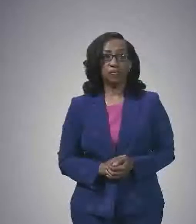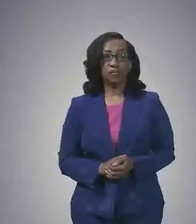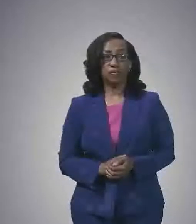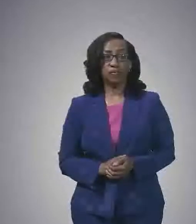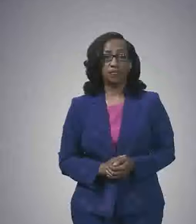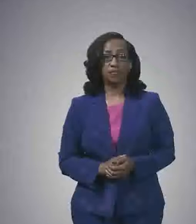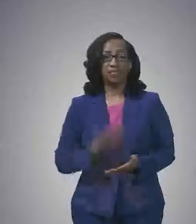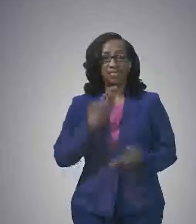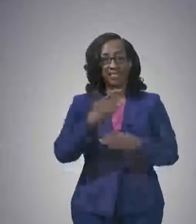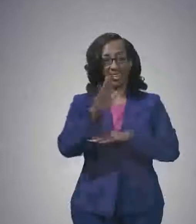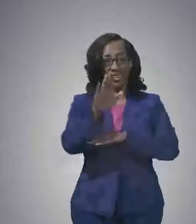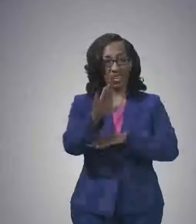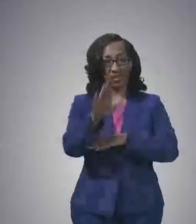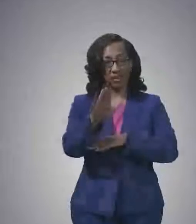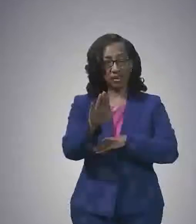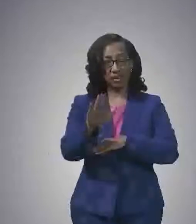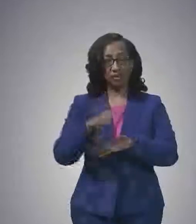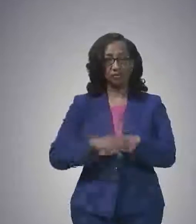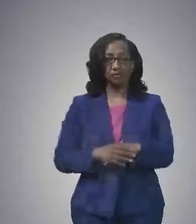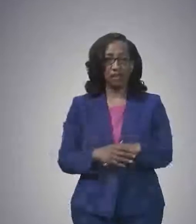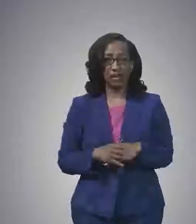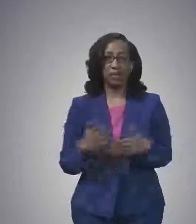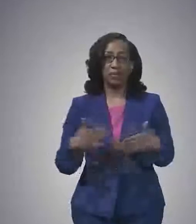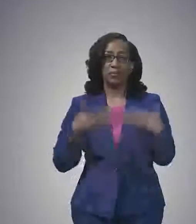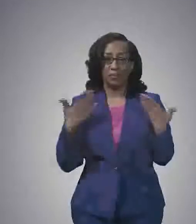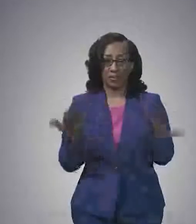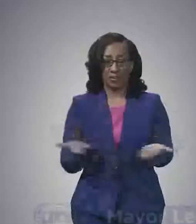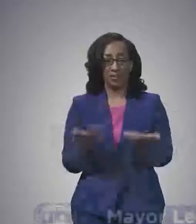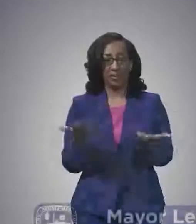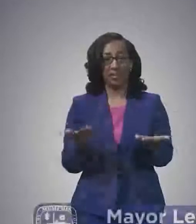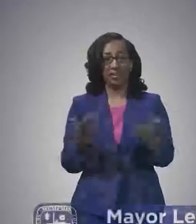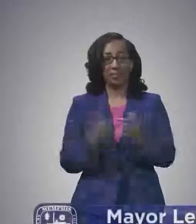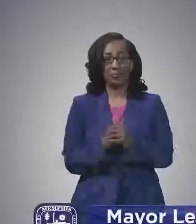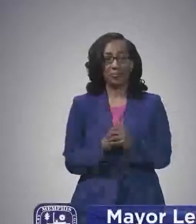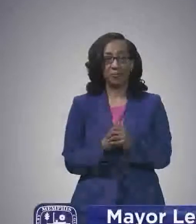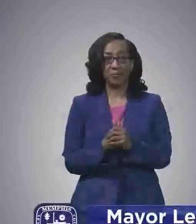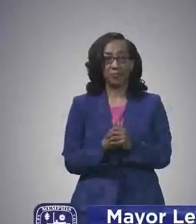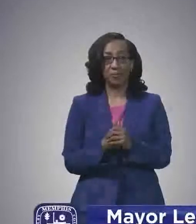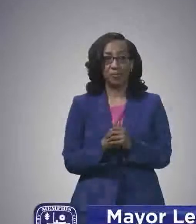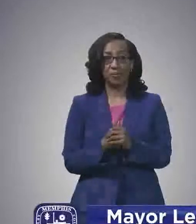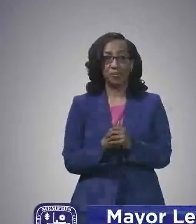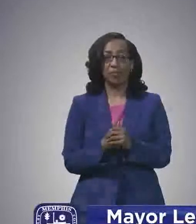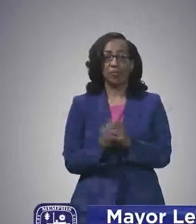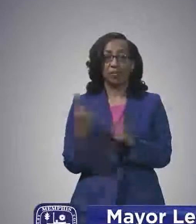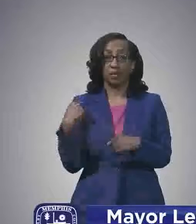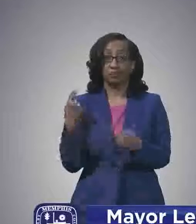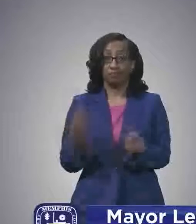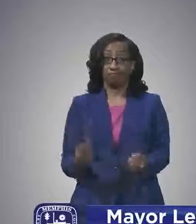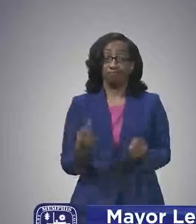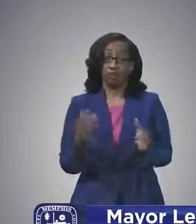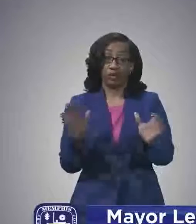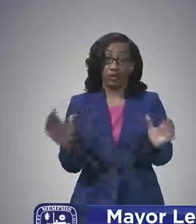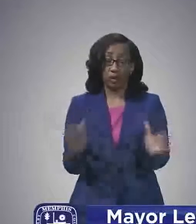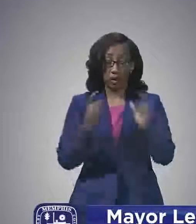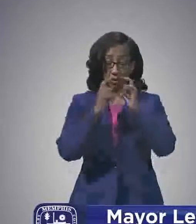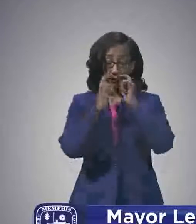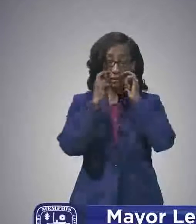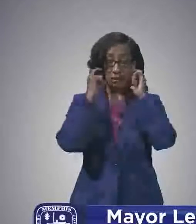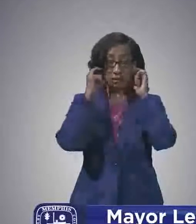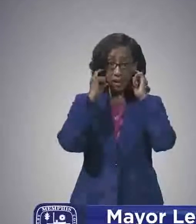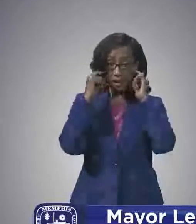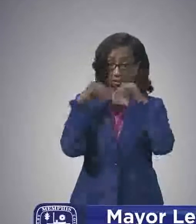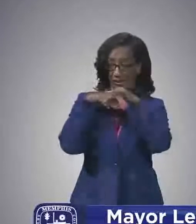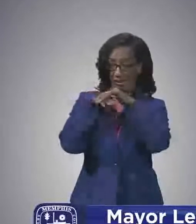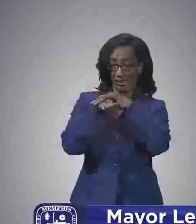Well, good afternoon, and pleased to be here. We have encouraged mask wearing in indoor